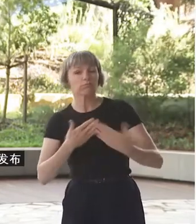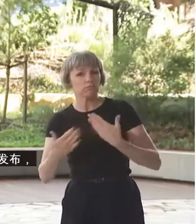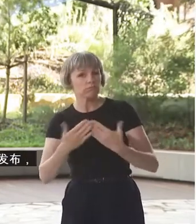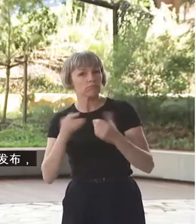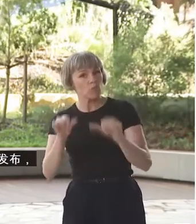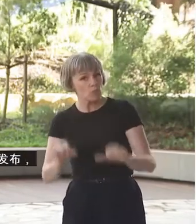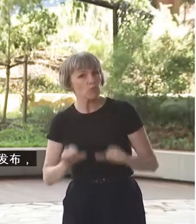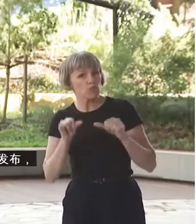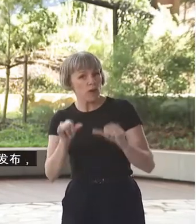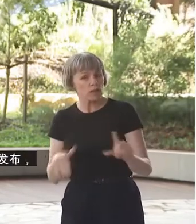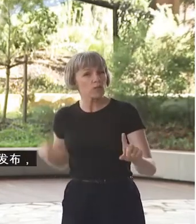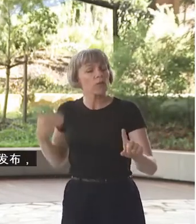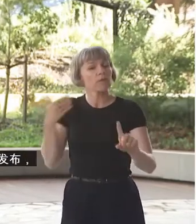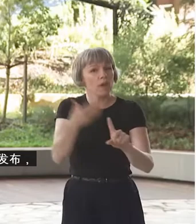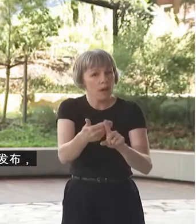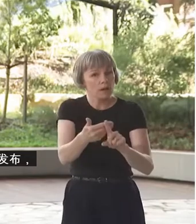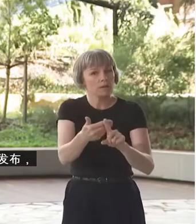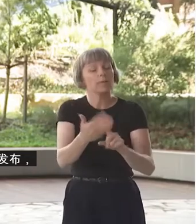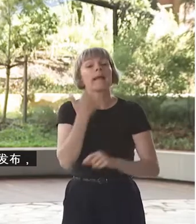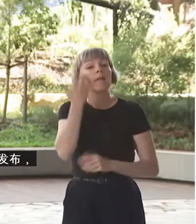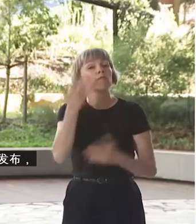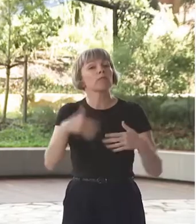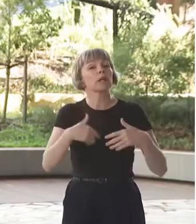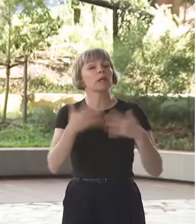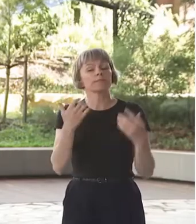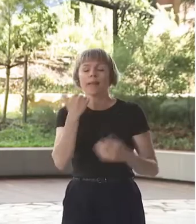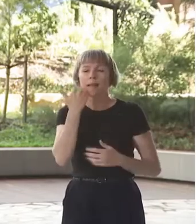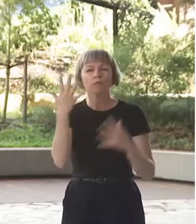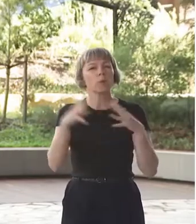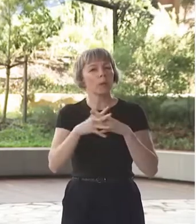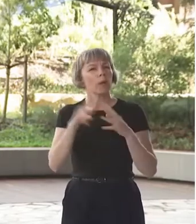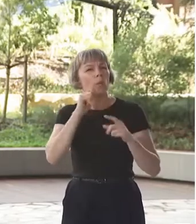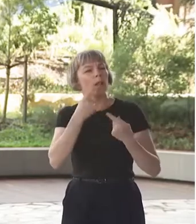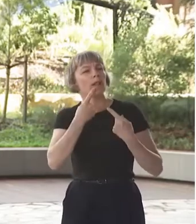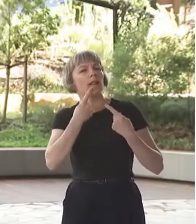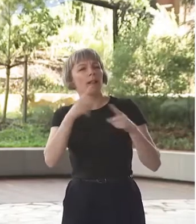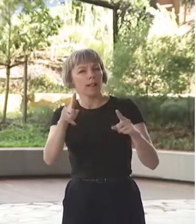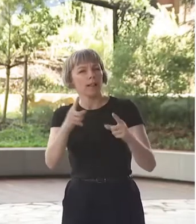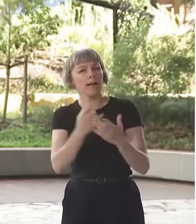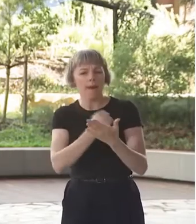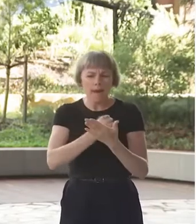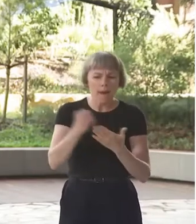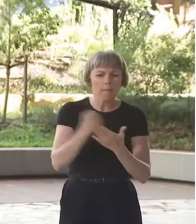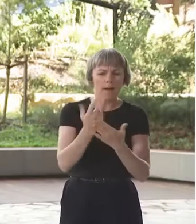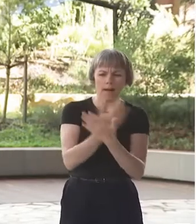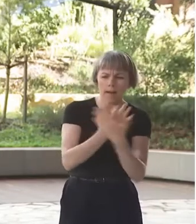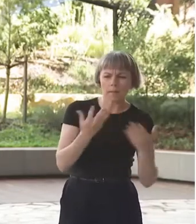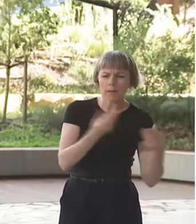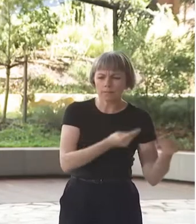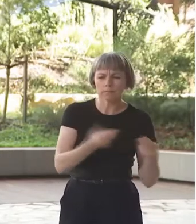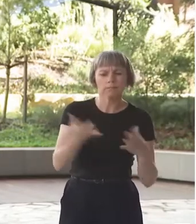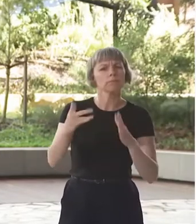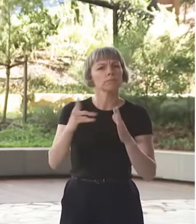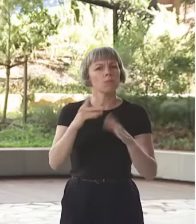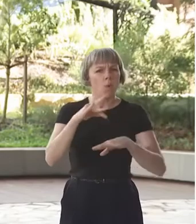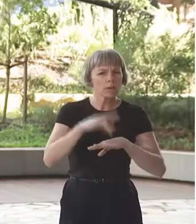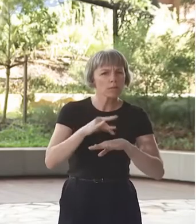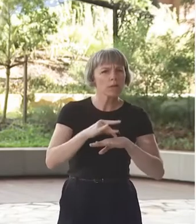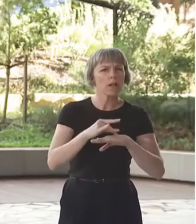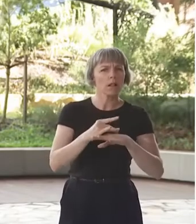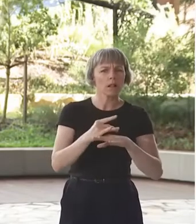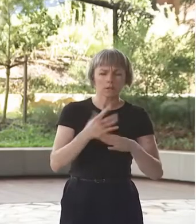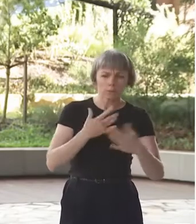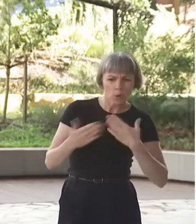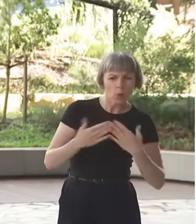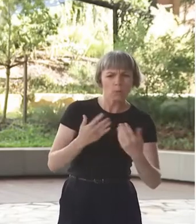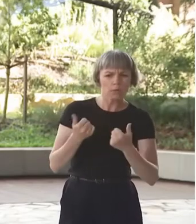there. We'll release that every week. We provided on the health website. But as we know, we've